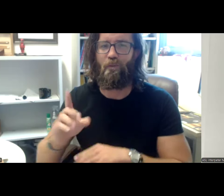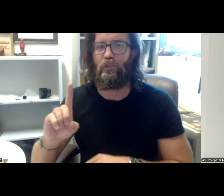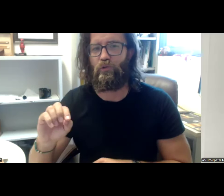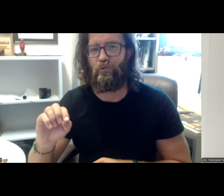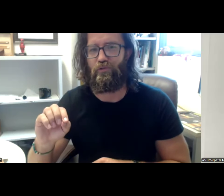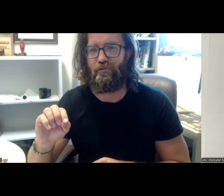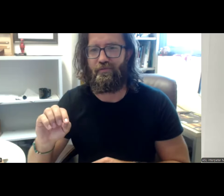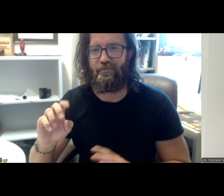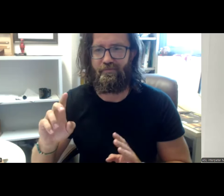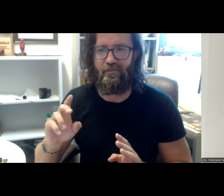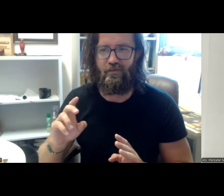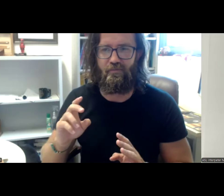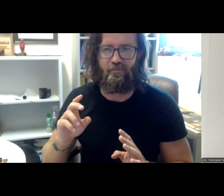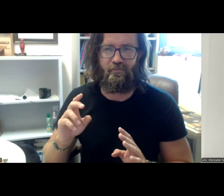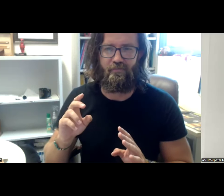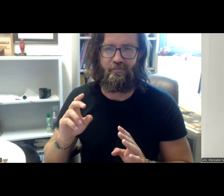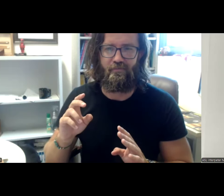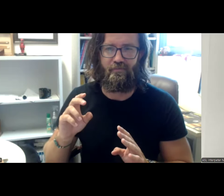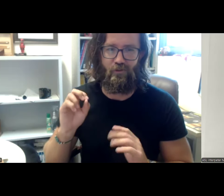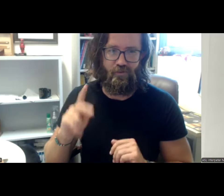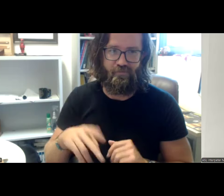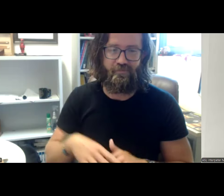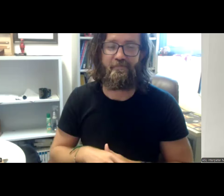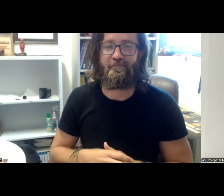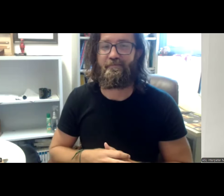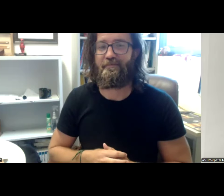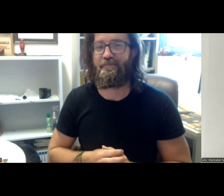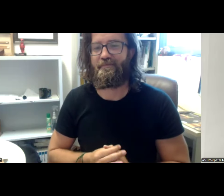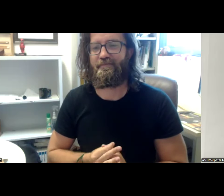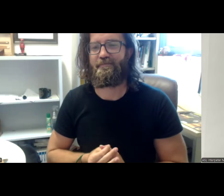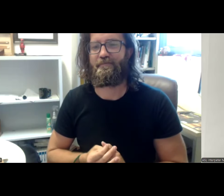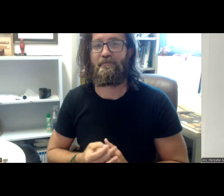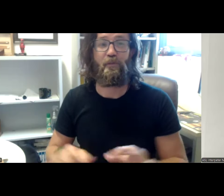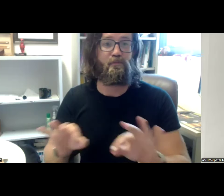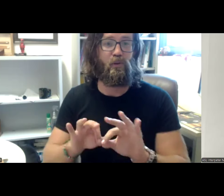please let me know. Of course, don't take advantage of that and overdo it.